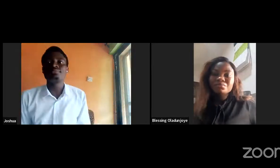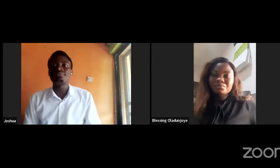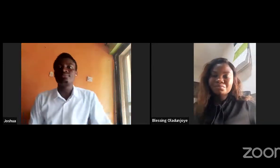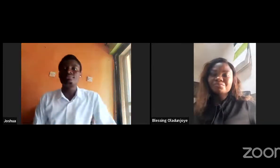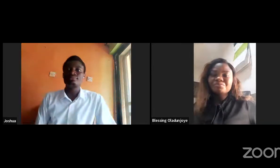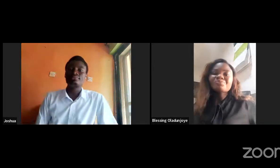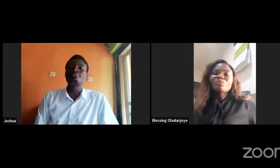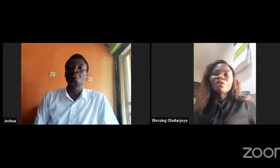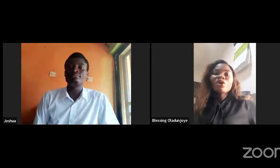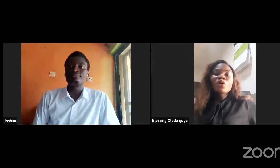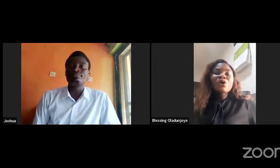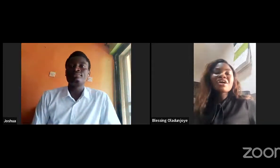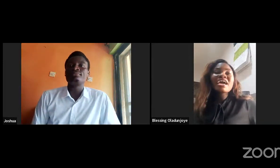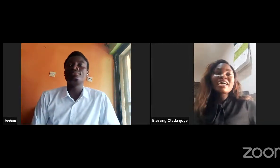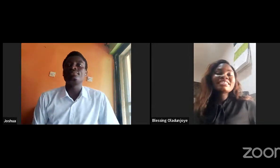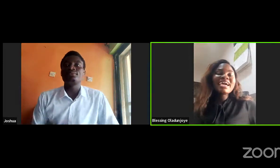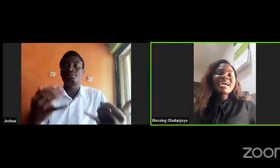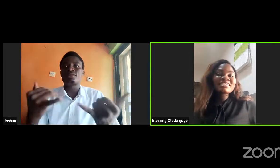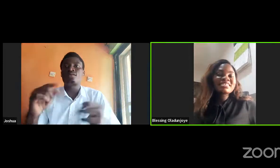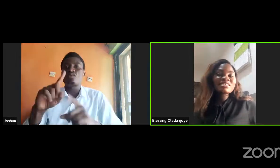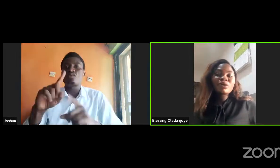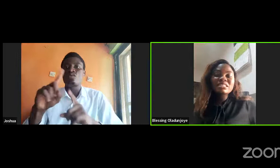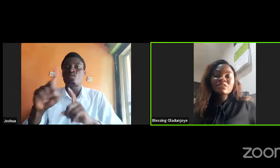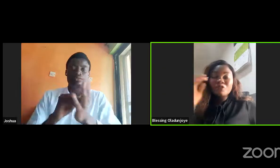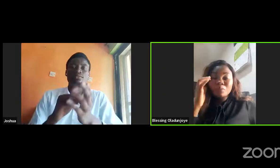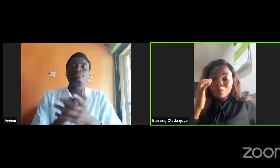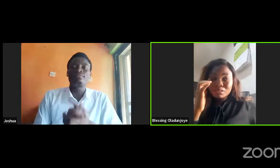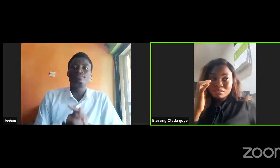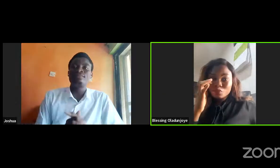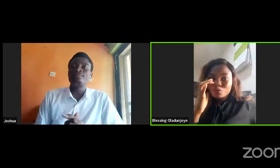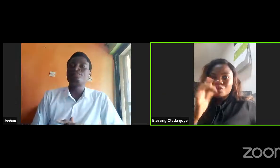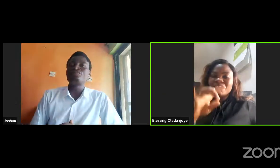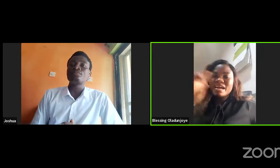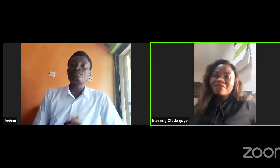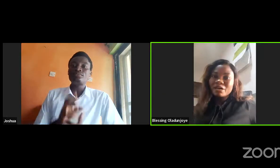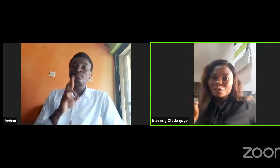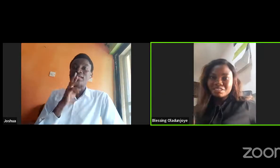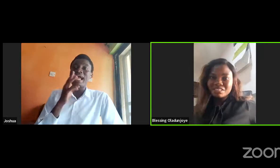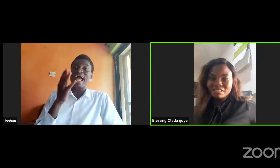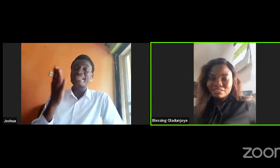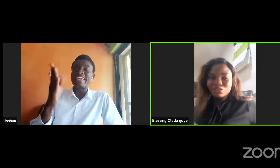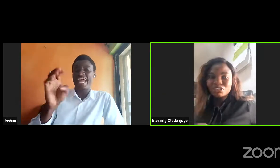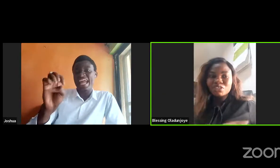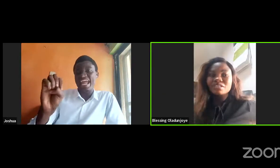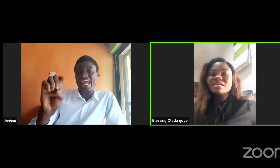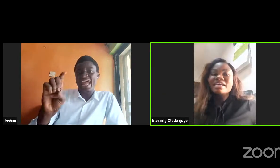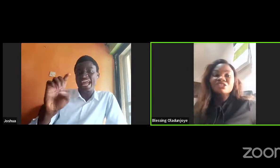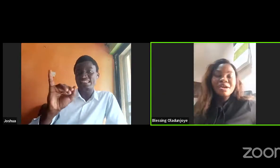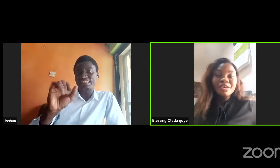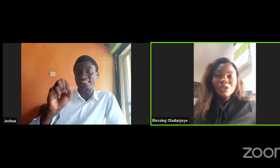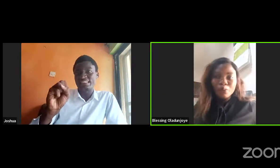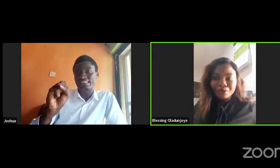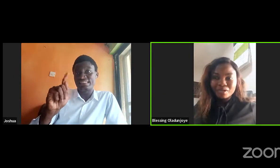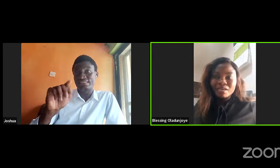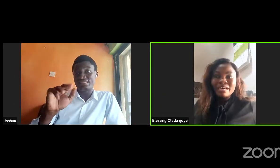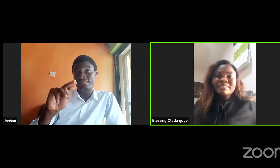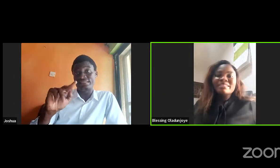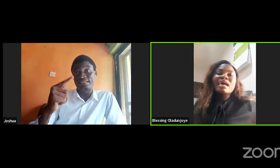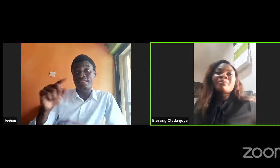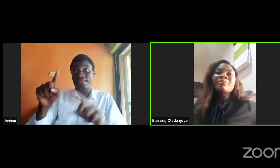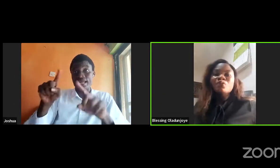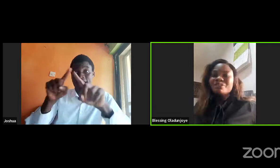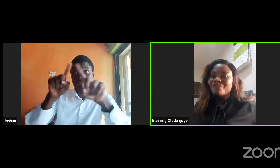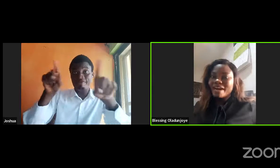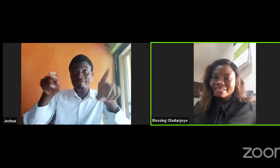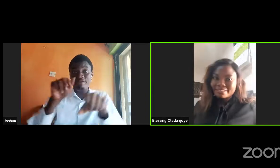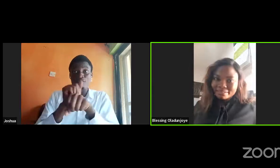come over the question again. Are there existing policy frameworks within the African continent, not just looking at Nigeria alone, that